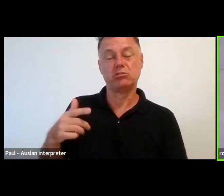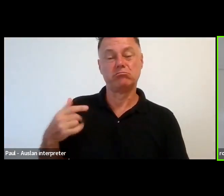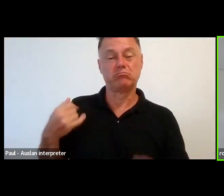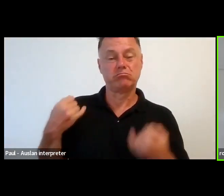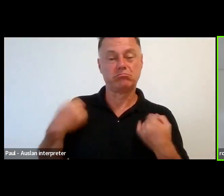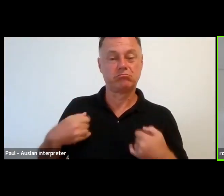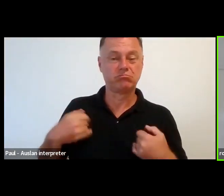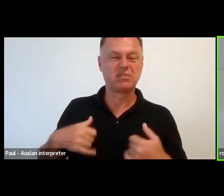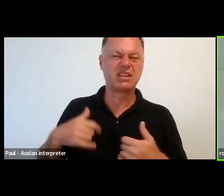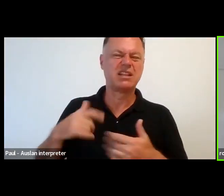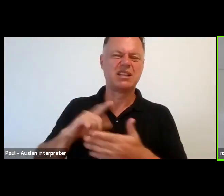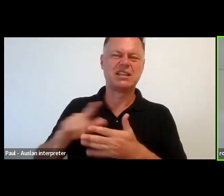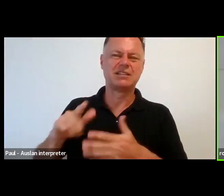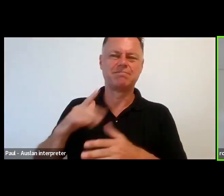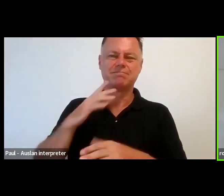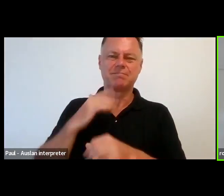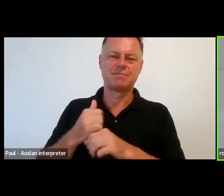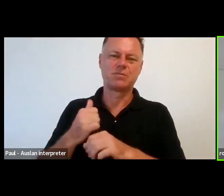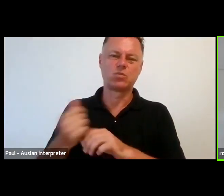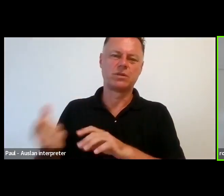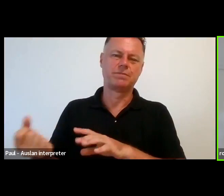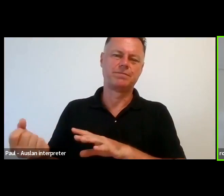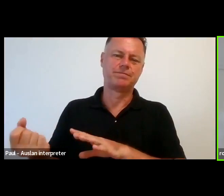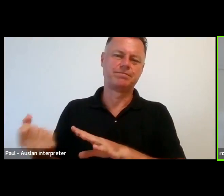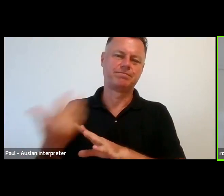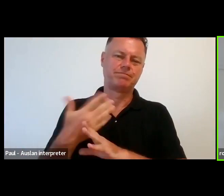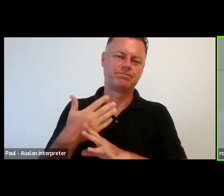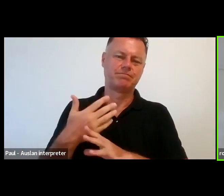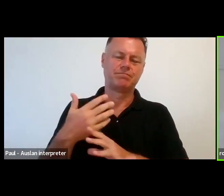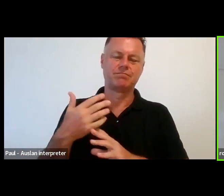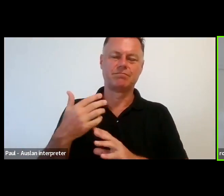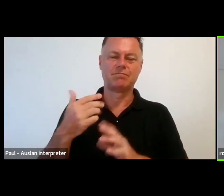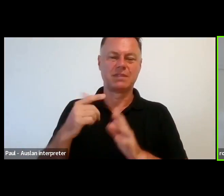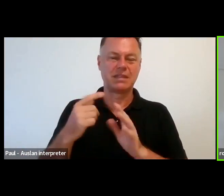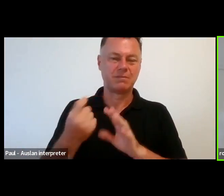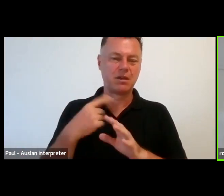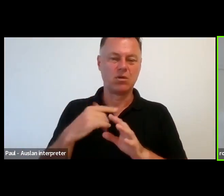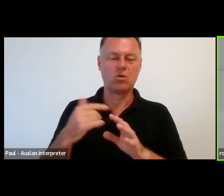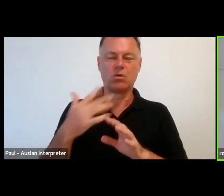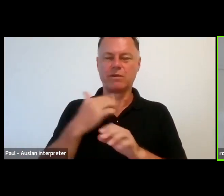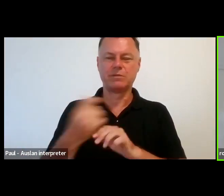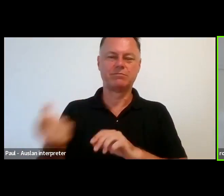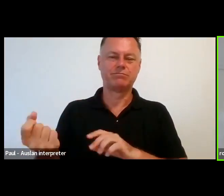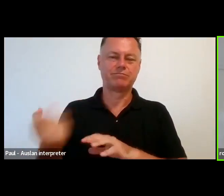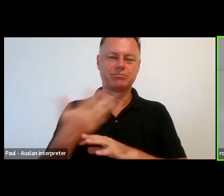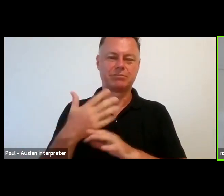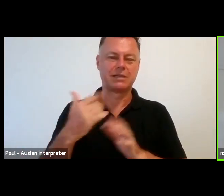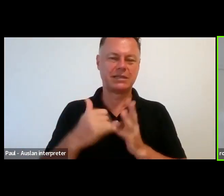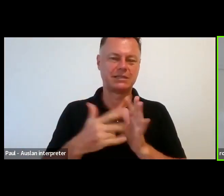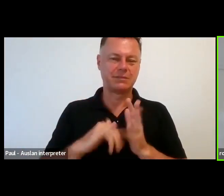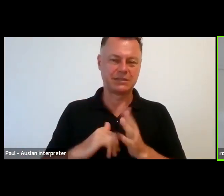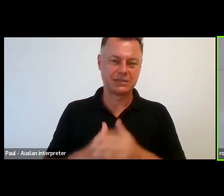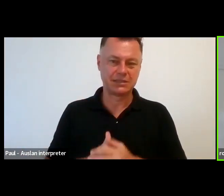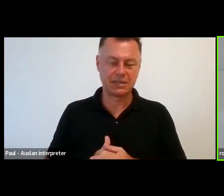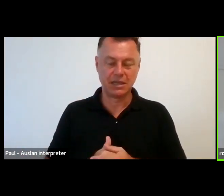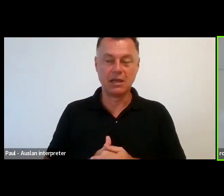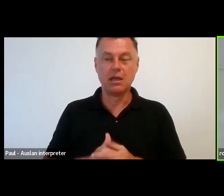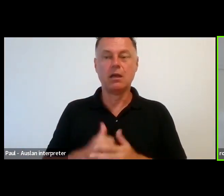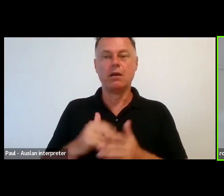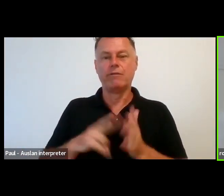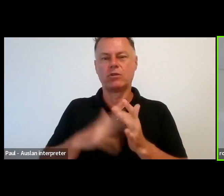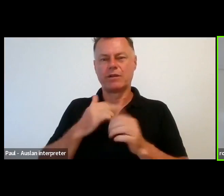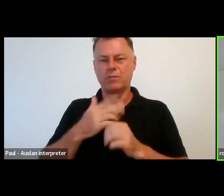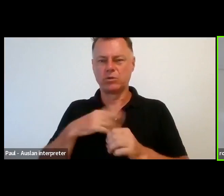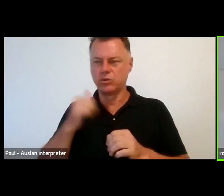fill out, which will be sent to you either as SMSs or emails or otherwise, is that we need to know who's sick in the community, because